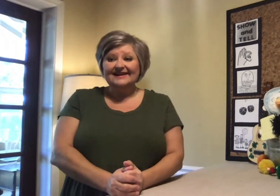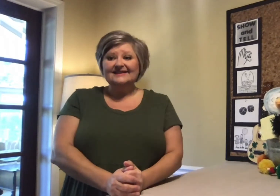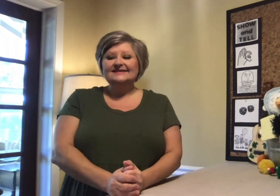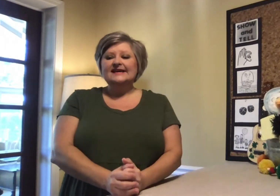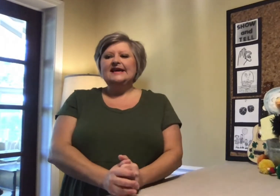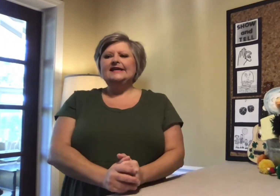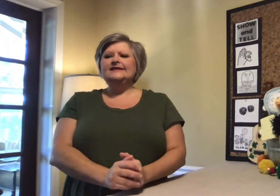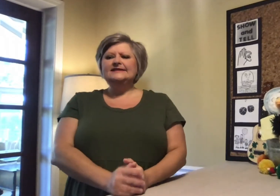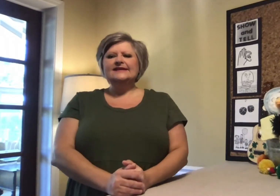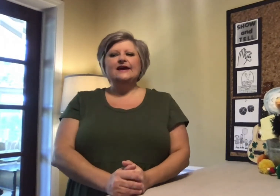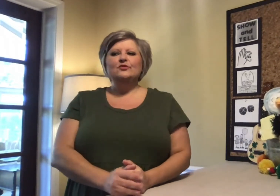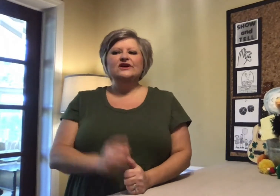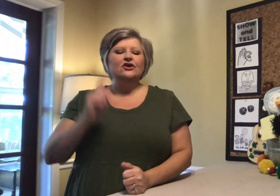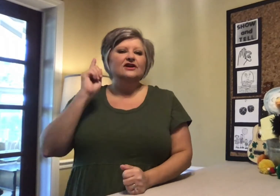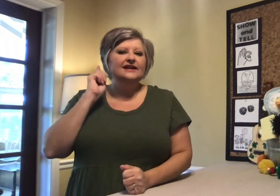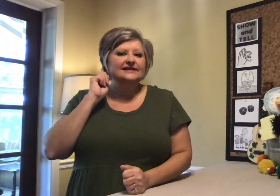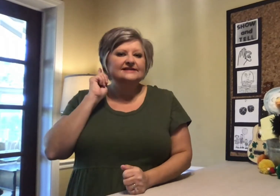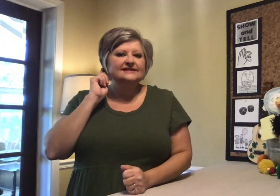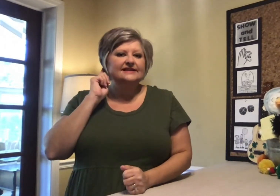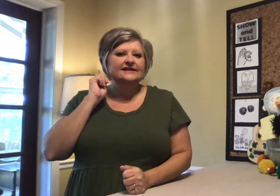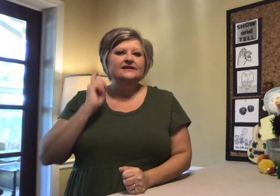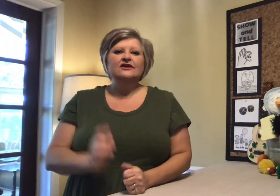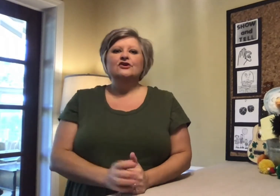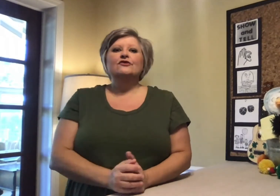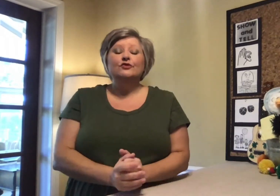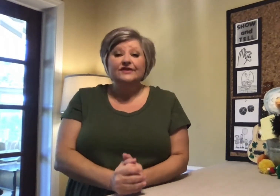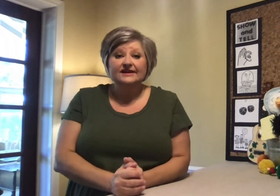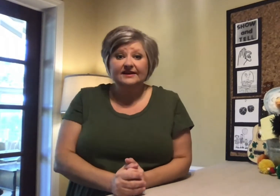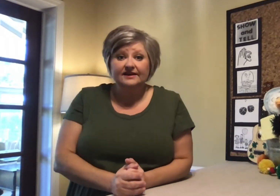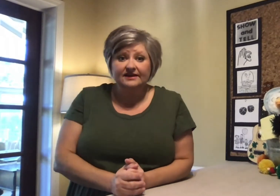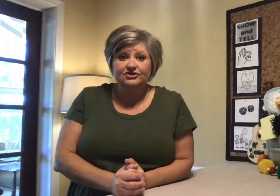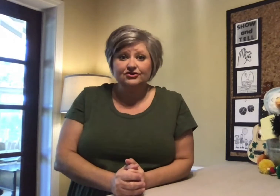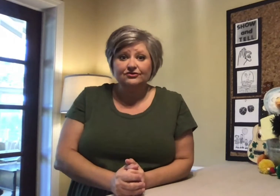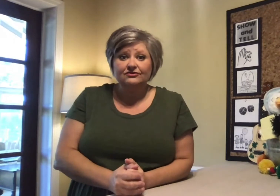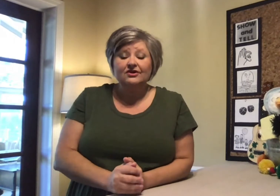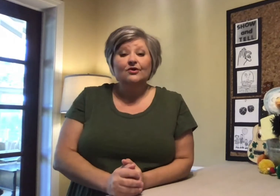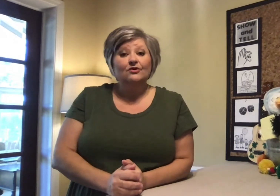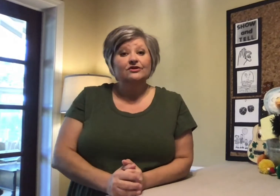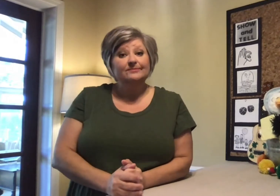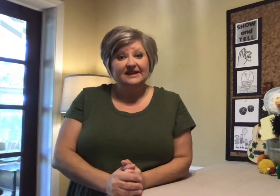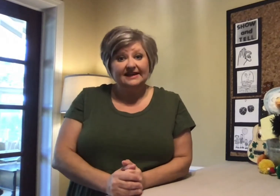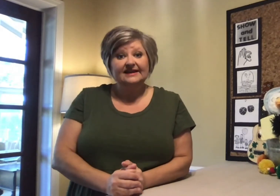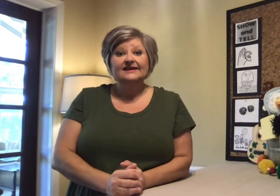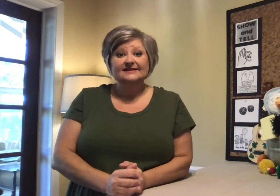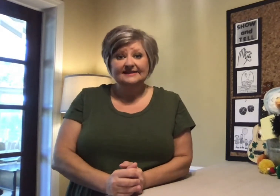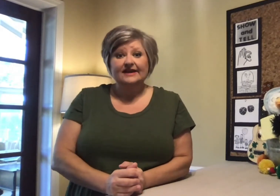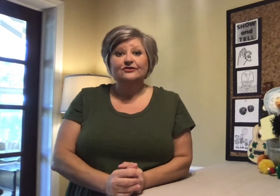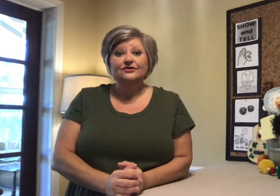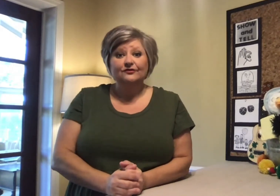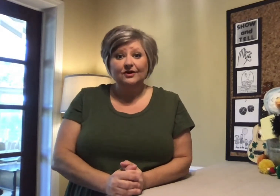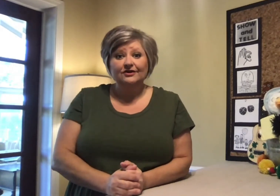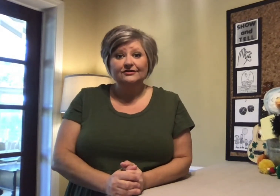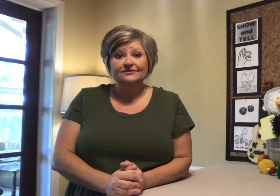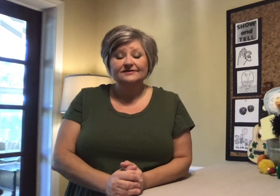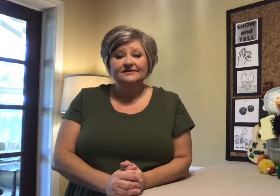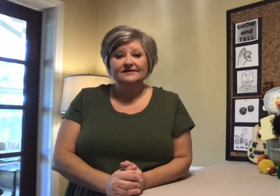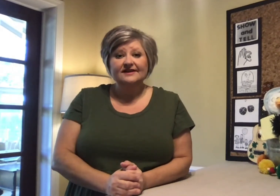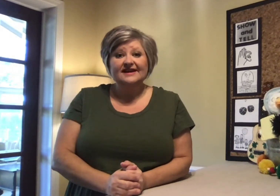Yes. In this game, we are listening for the initial or the beginning sound of words,